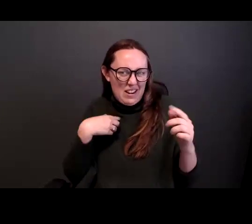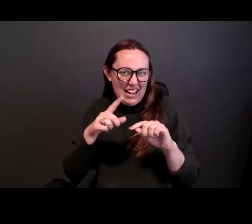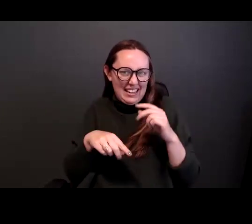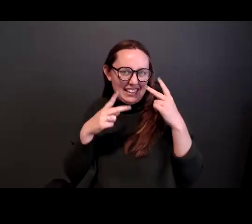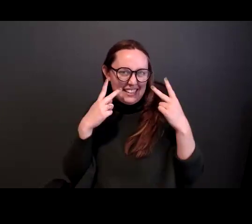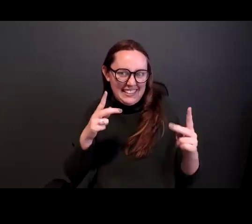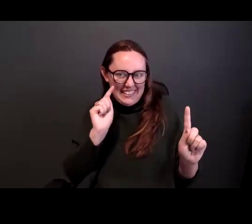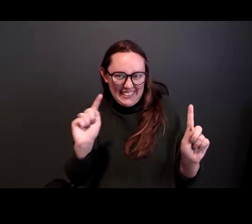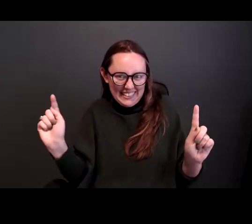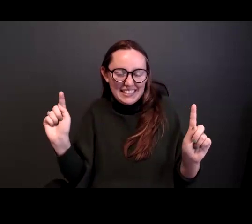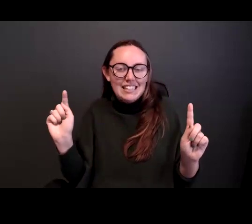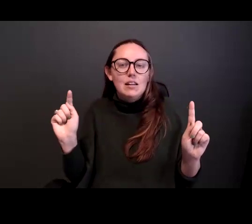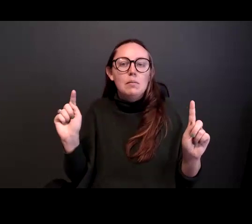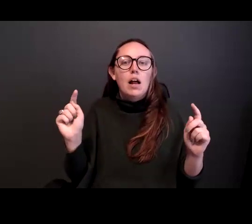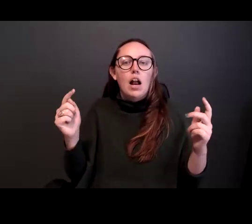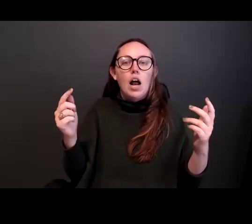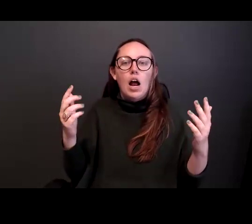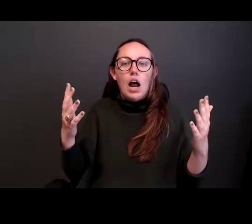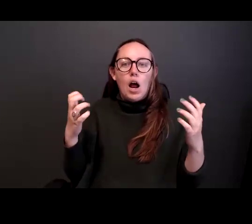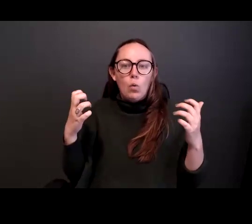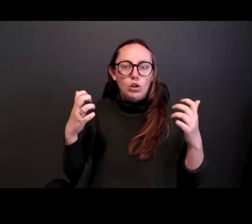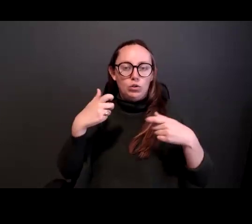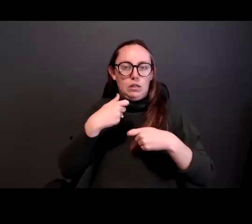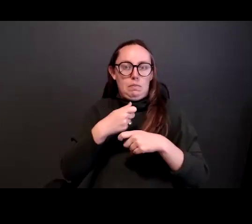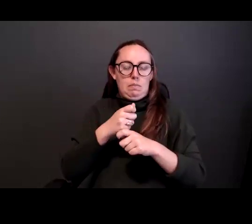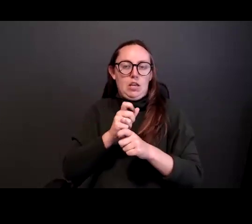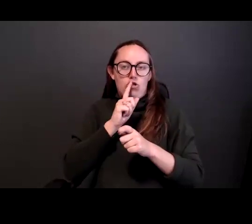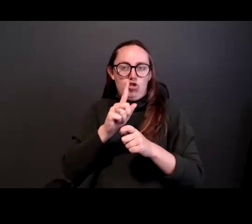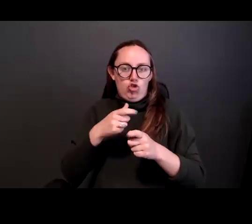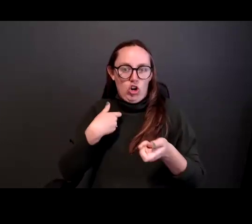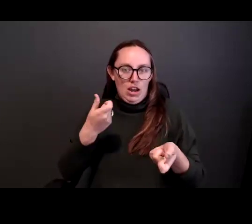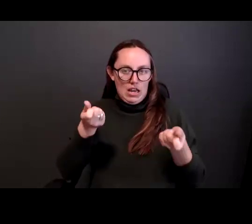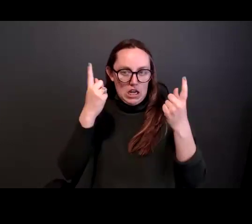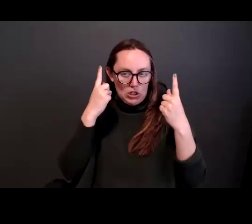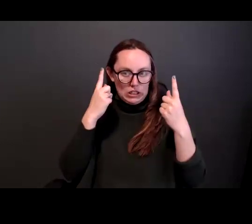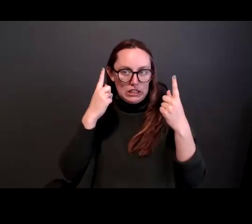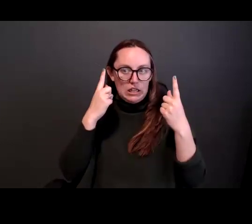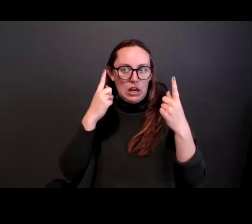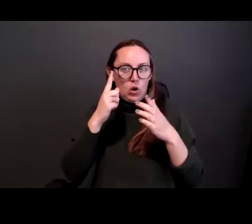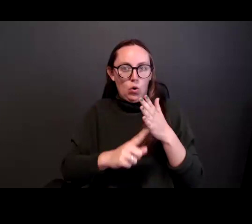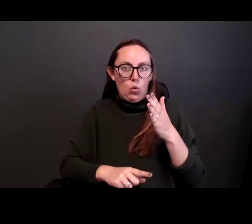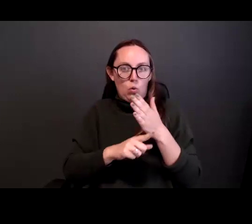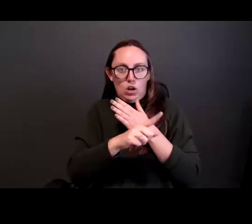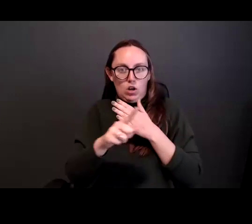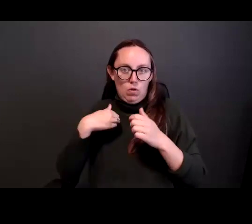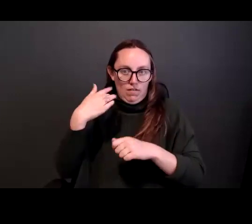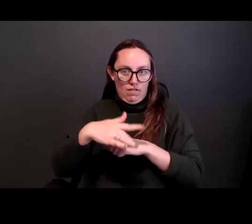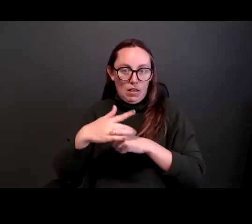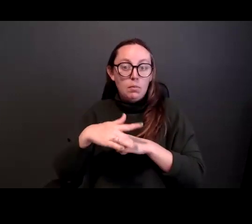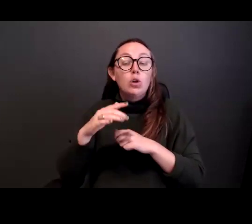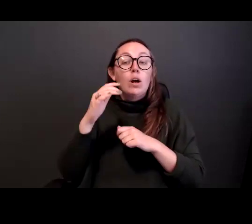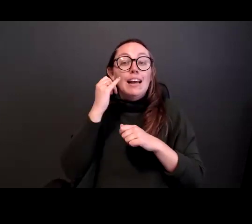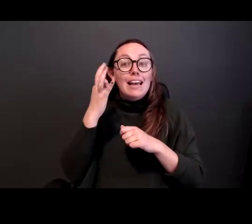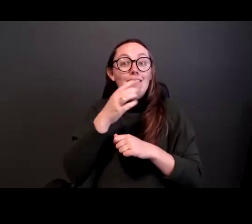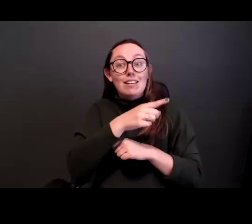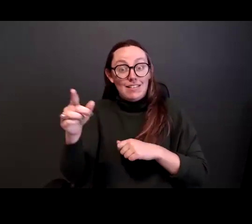know what you have available. Just give me a quick drop in the chat, like if you're available to do the activity, because